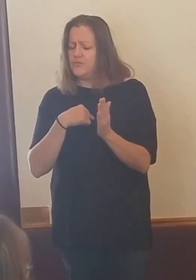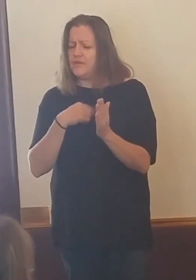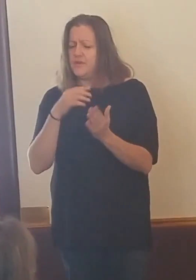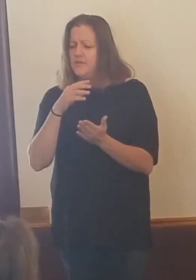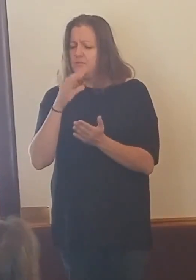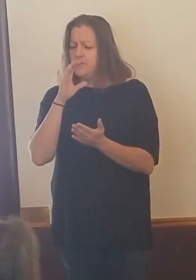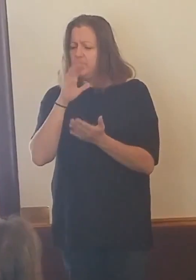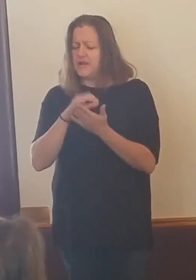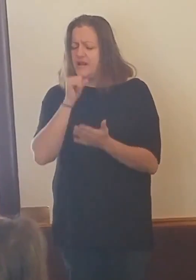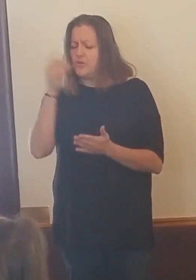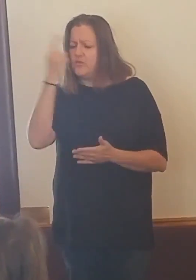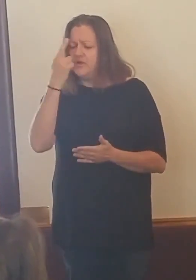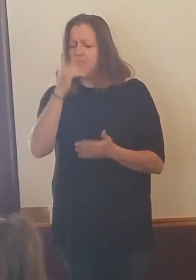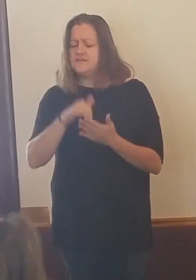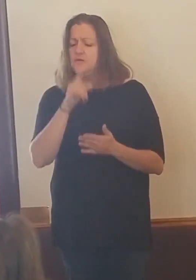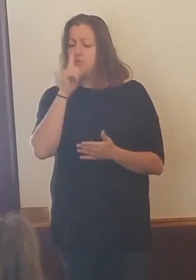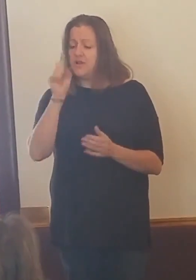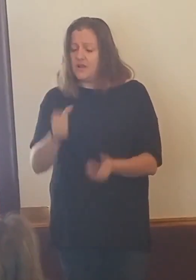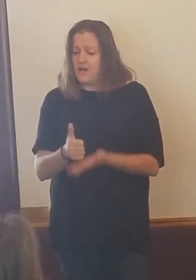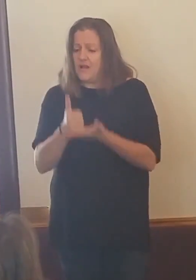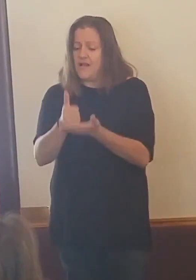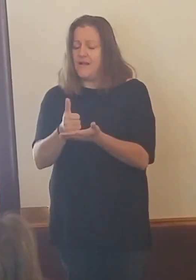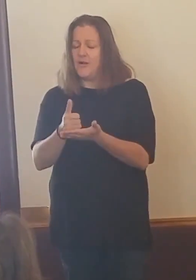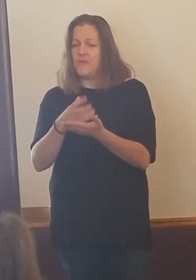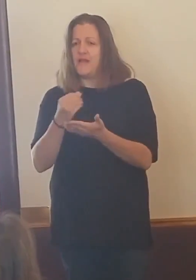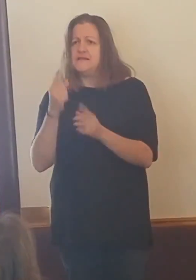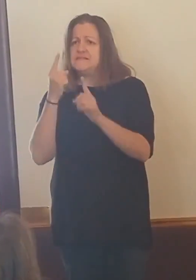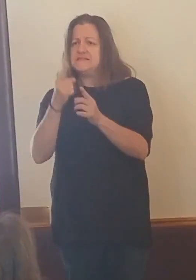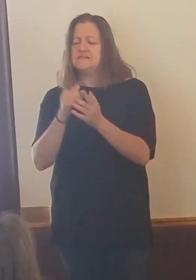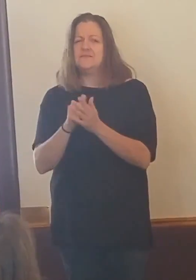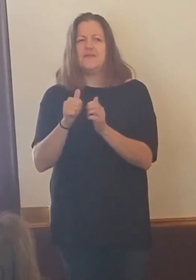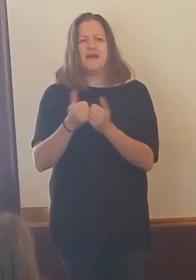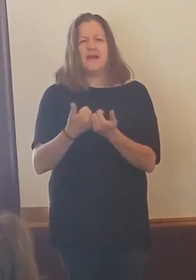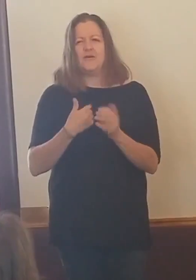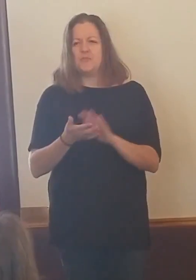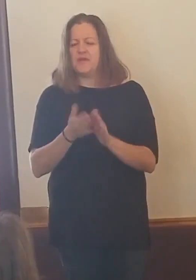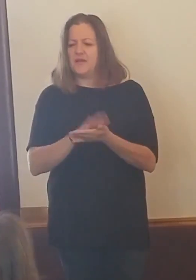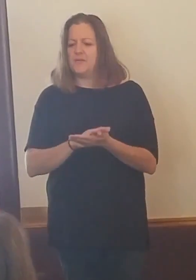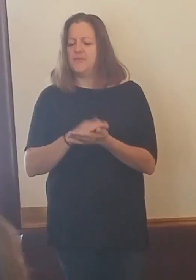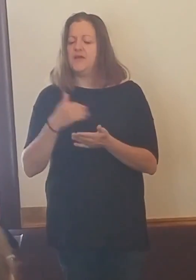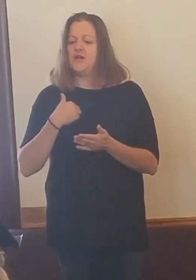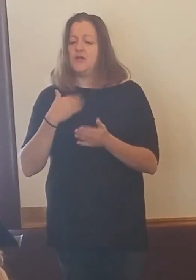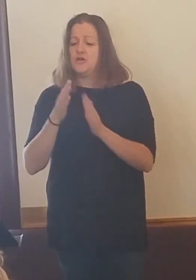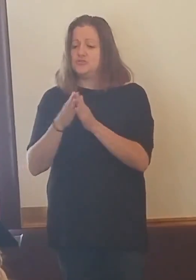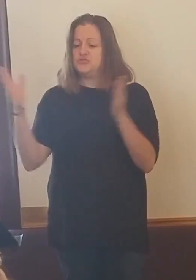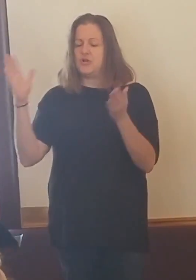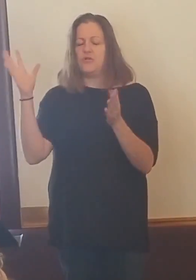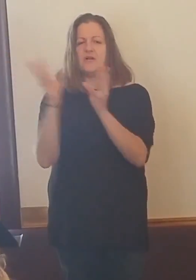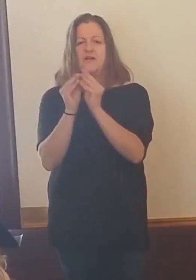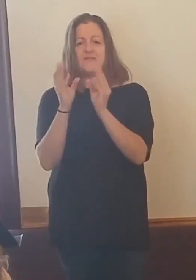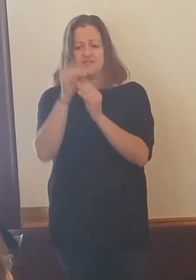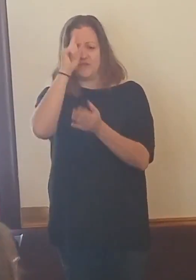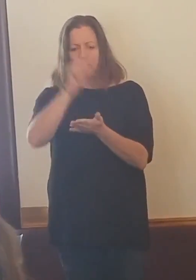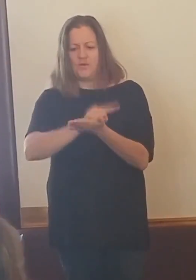potential impact that it may have or can have, especially after being at General Conference for an entire week.